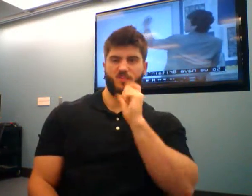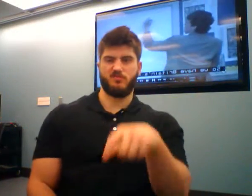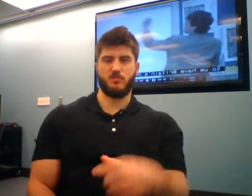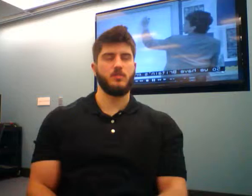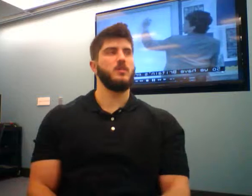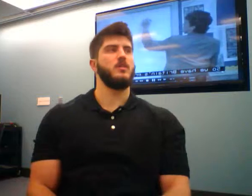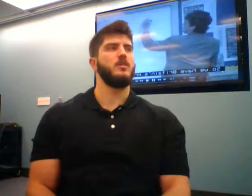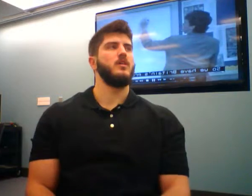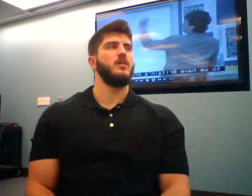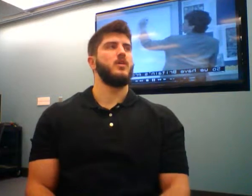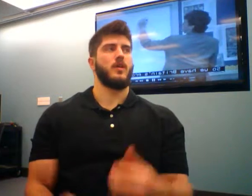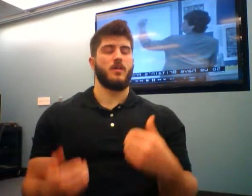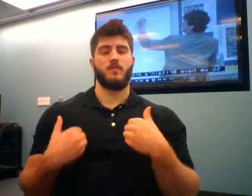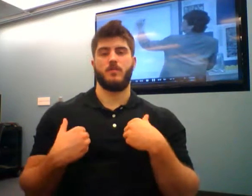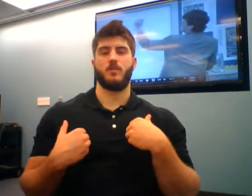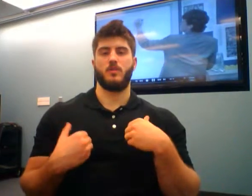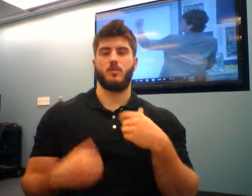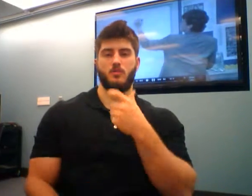So we have Britain's problem.